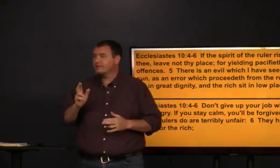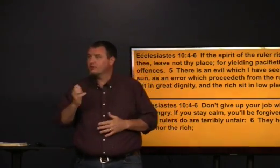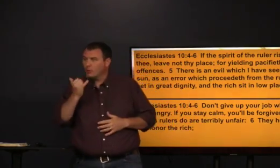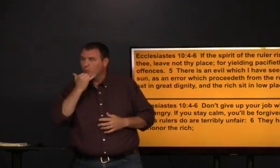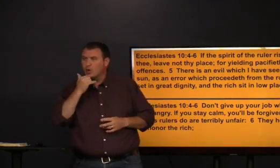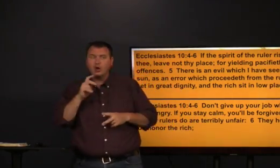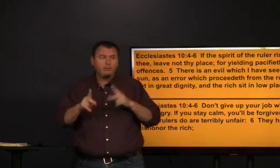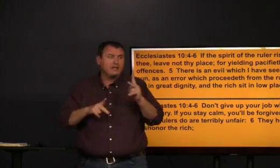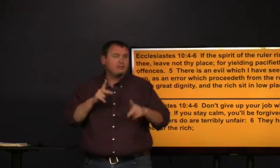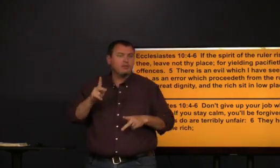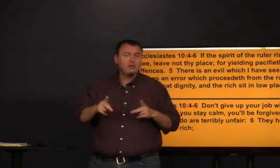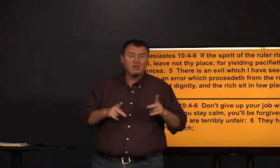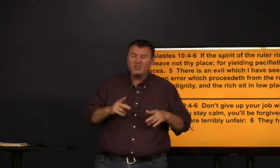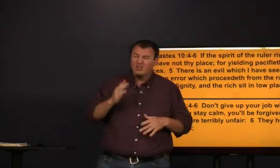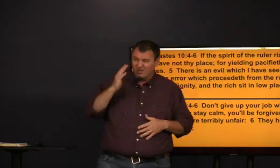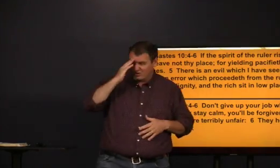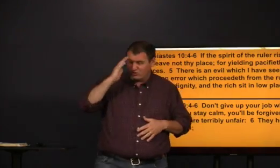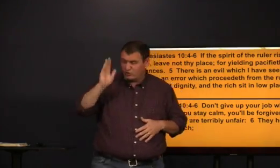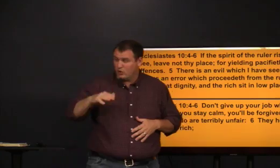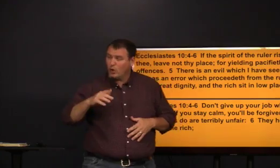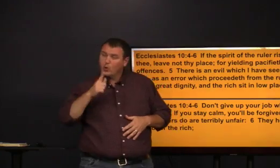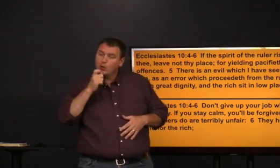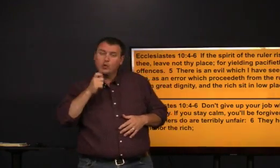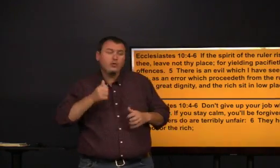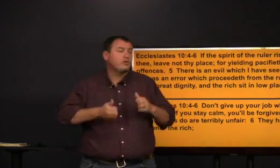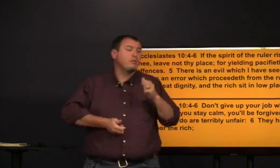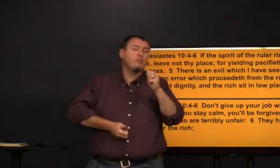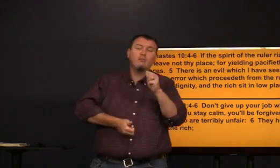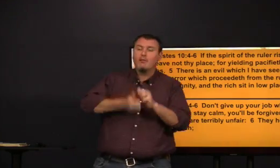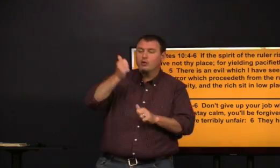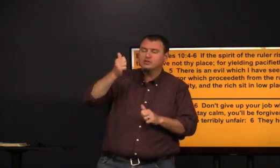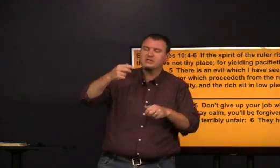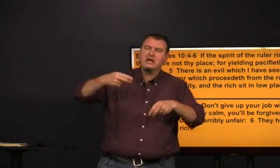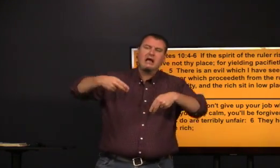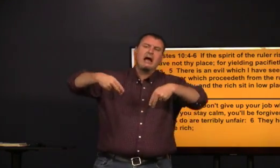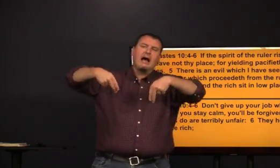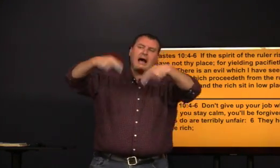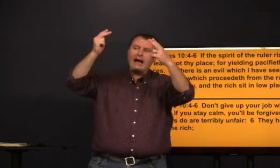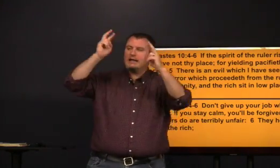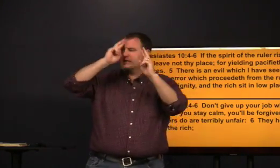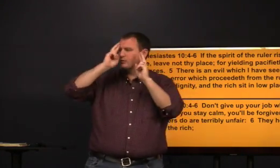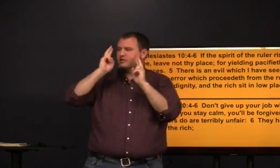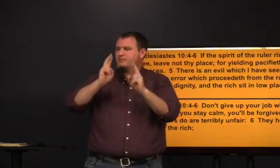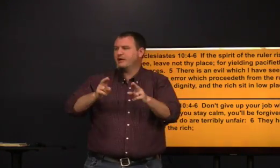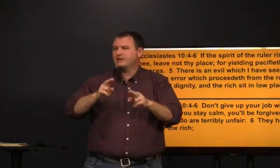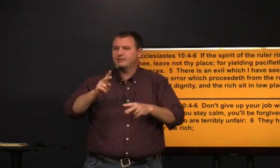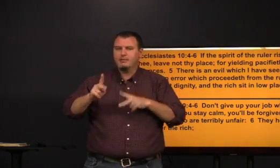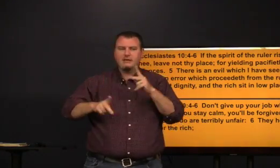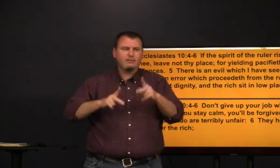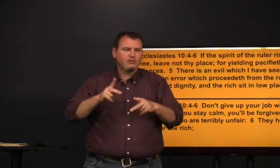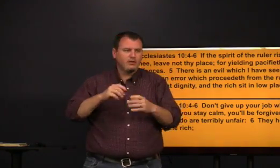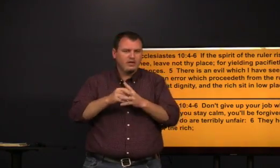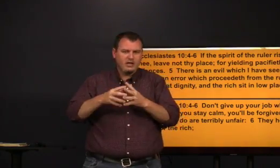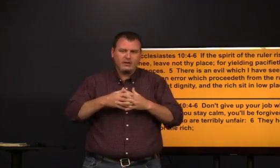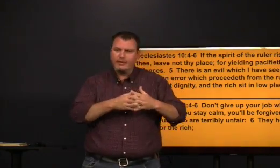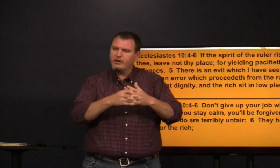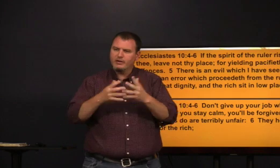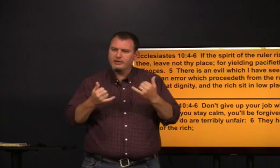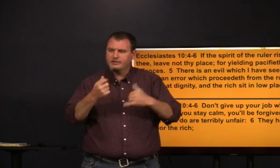the wrong people. Do you know who the most highly respected people in America